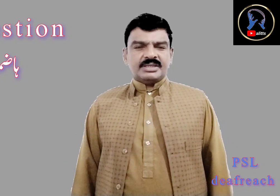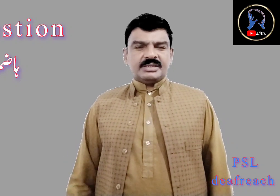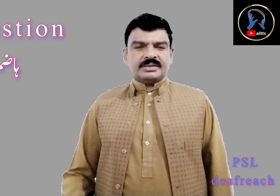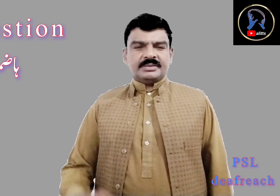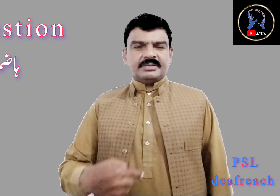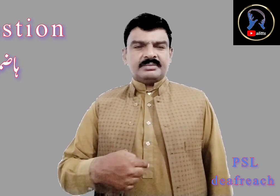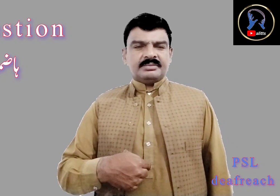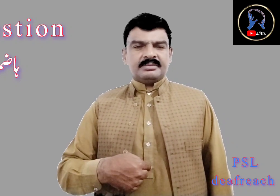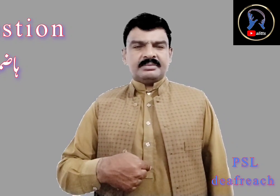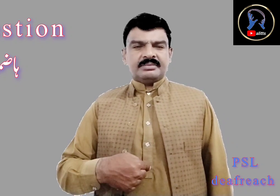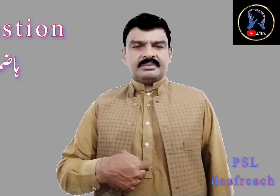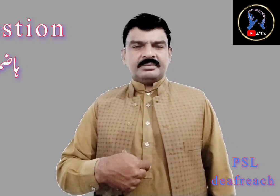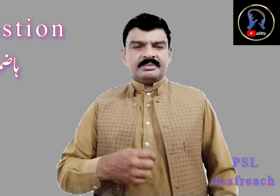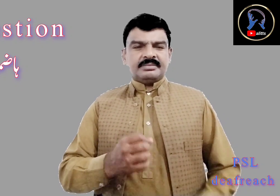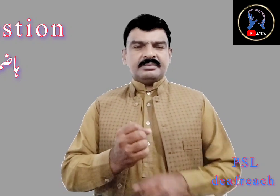digestion,